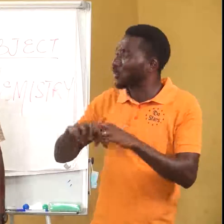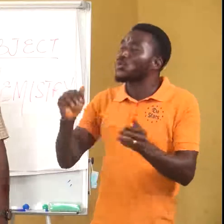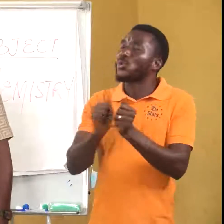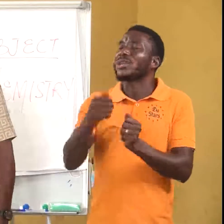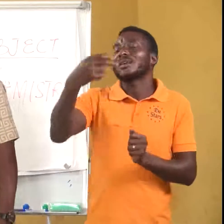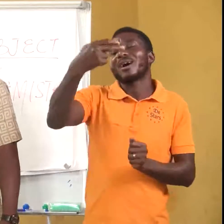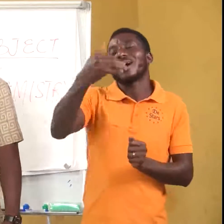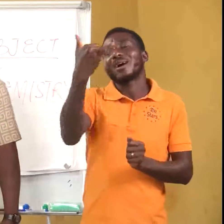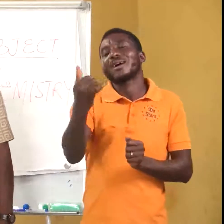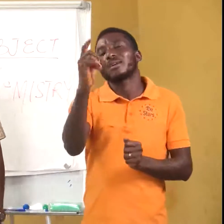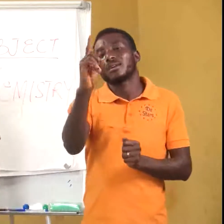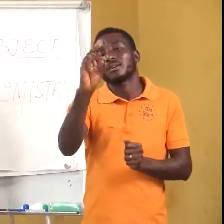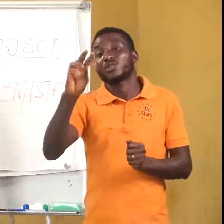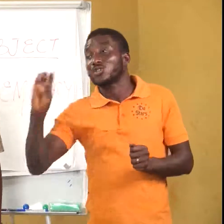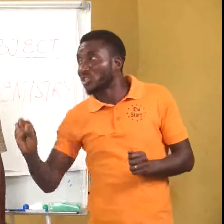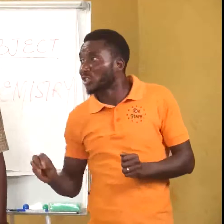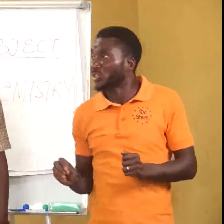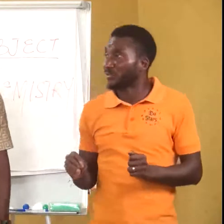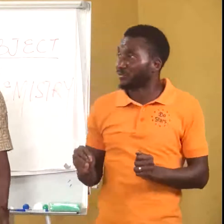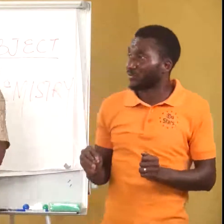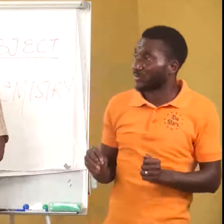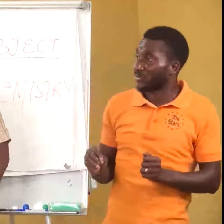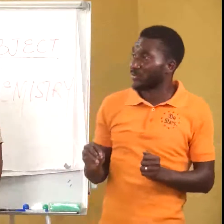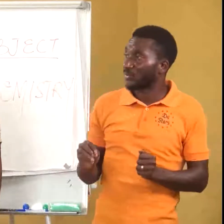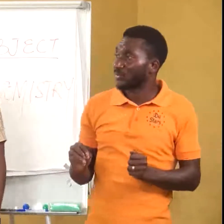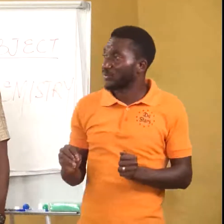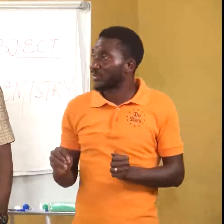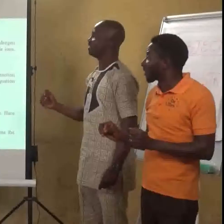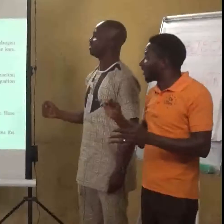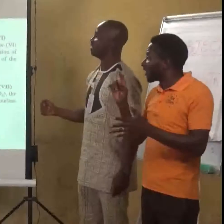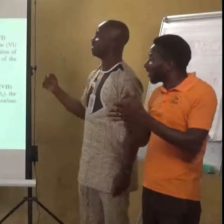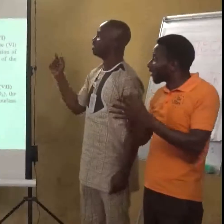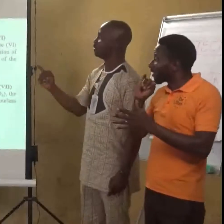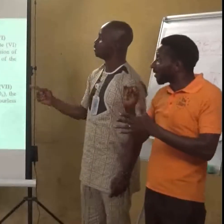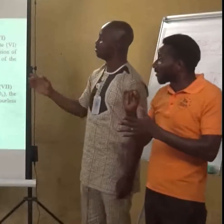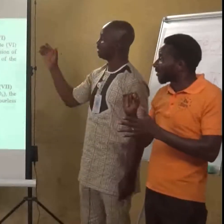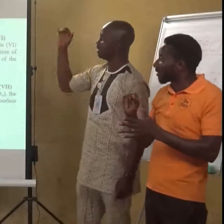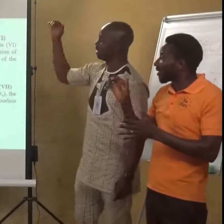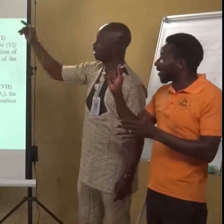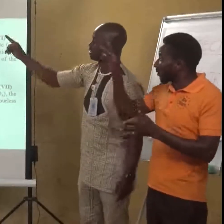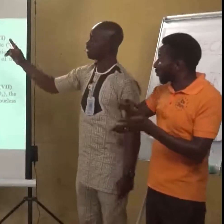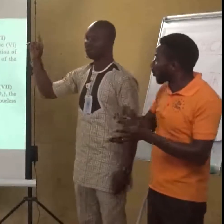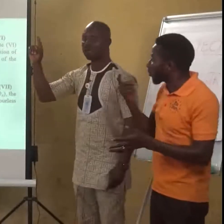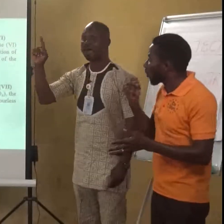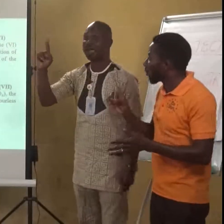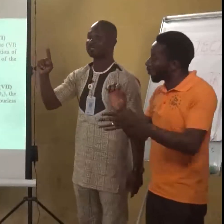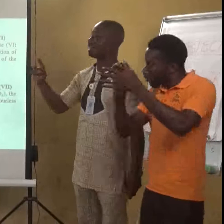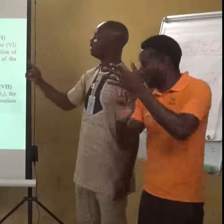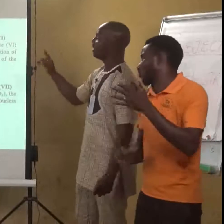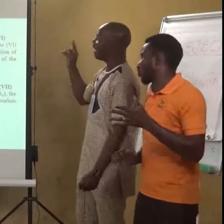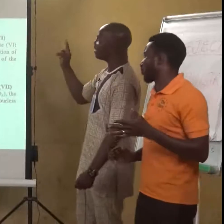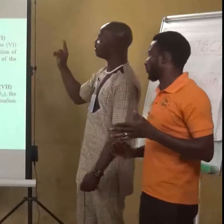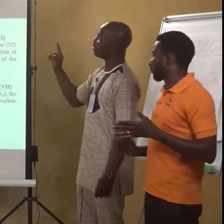tetraoxomanganate 7 and the purple color changes to colorless is a reducing agent. Remember I